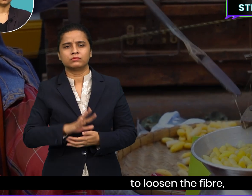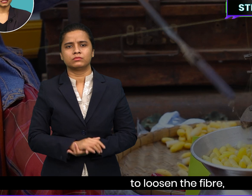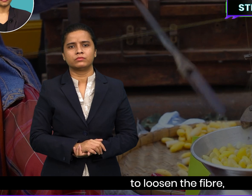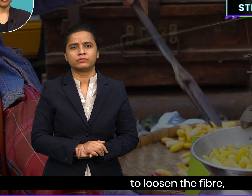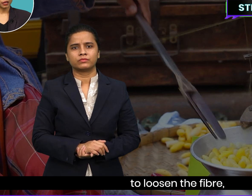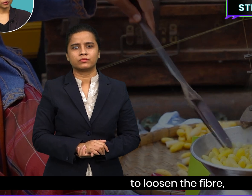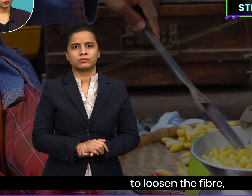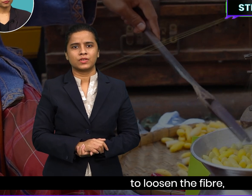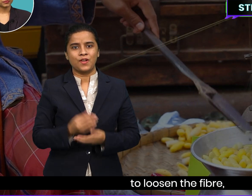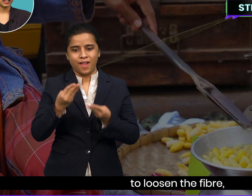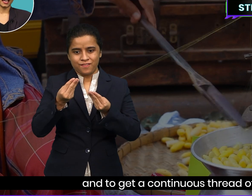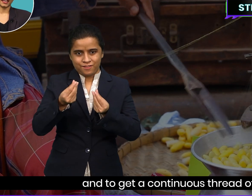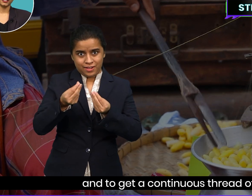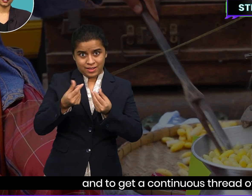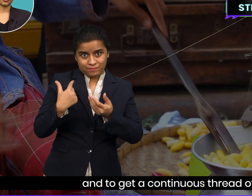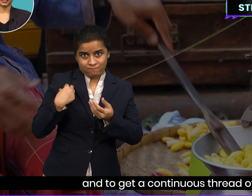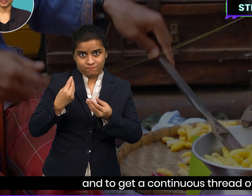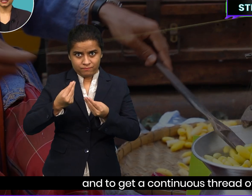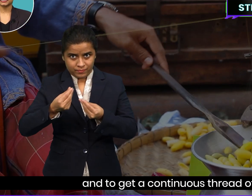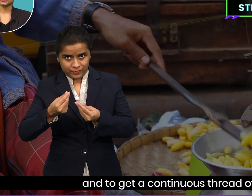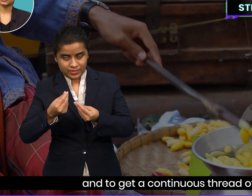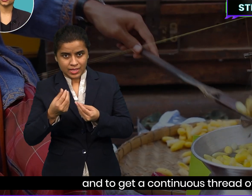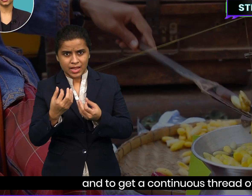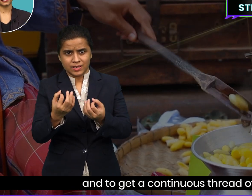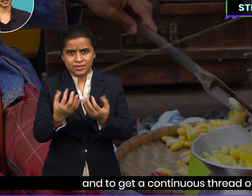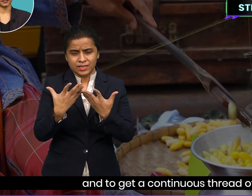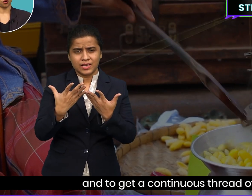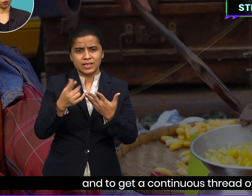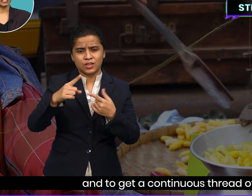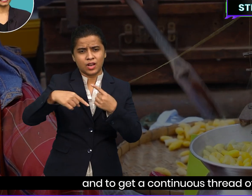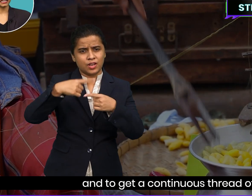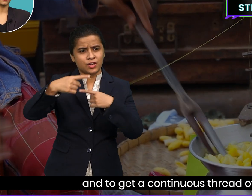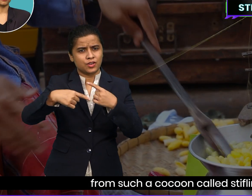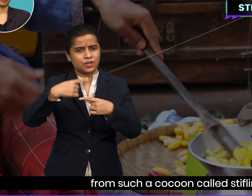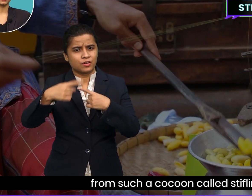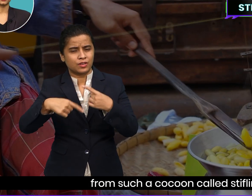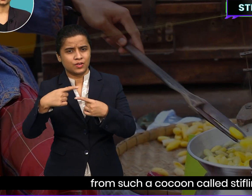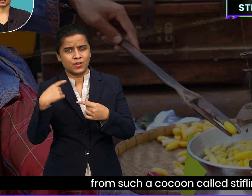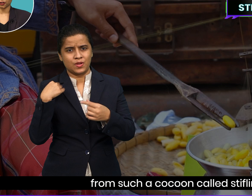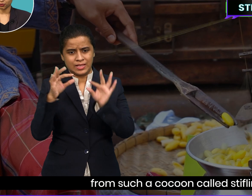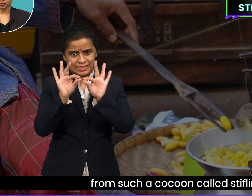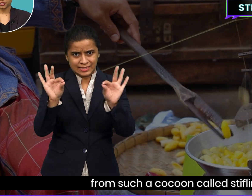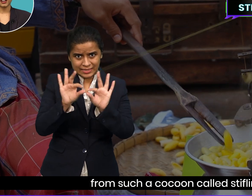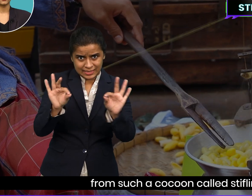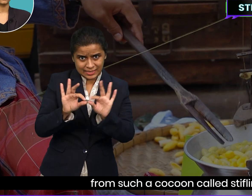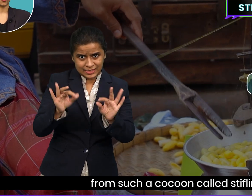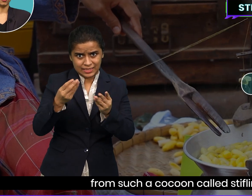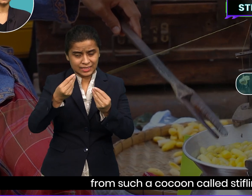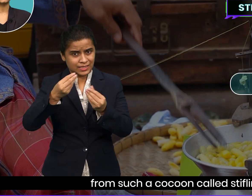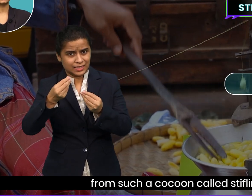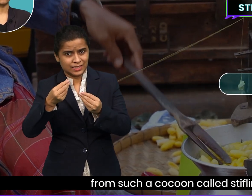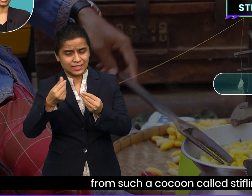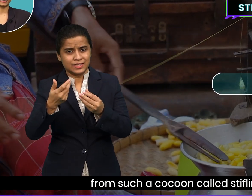To loosen the fiber and to get a continuous thread of silk from such a cocoon